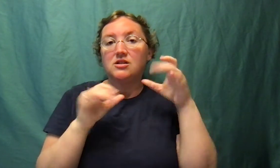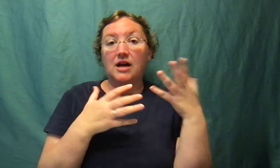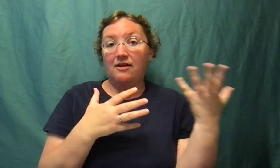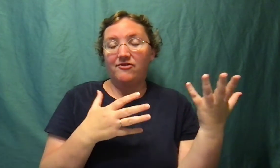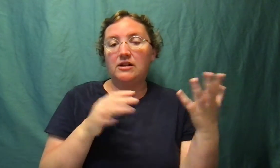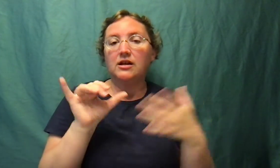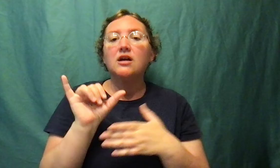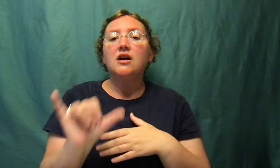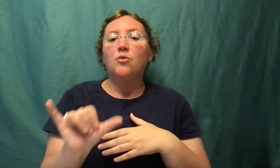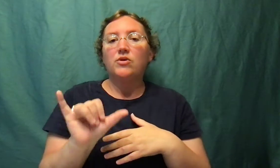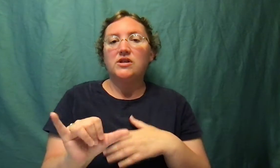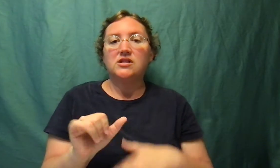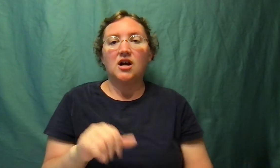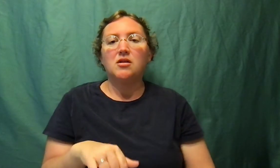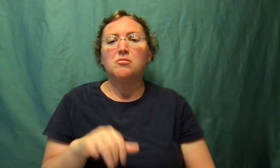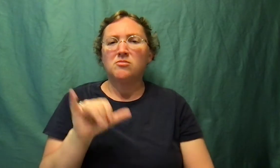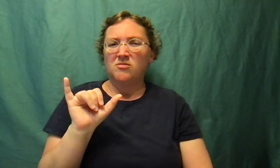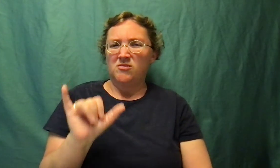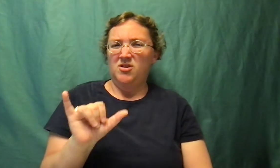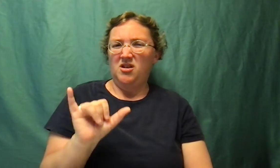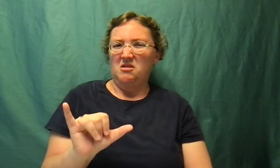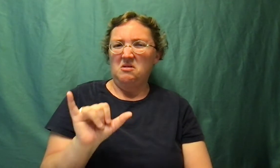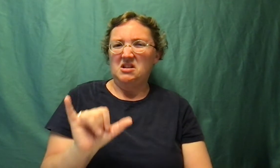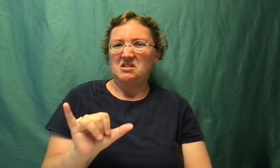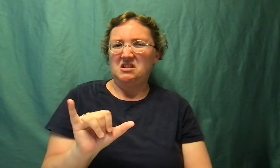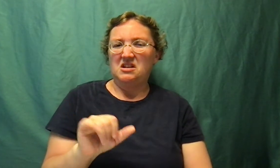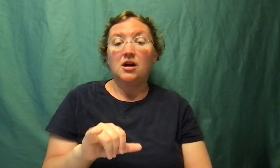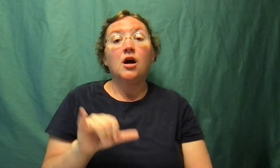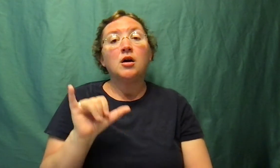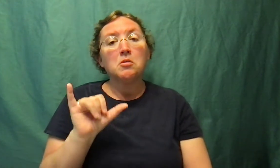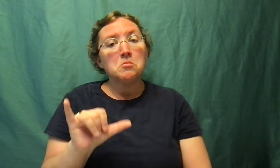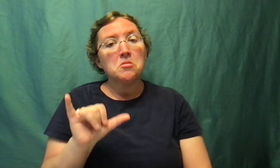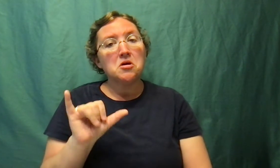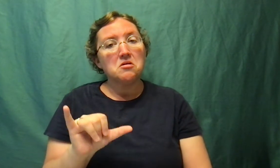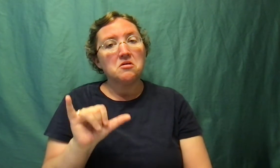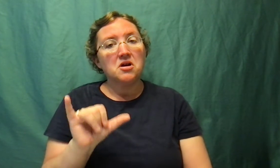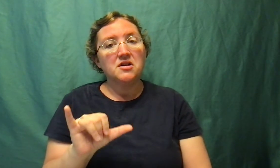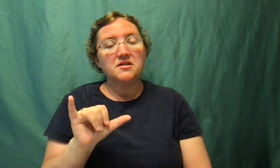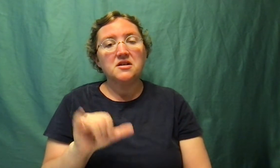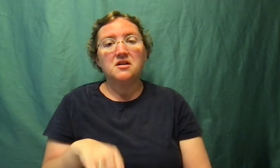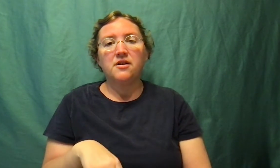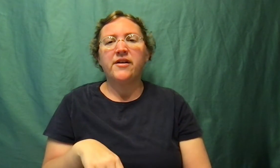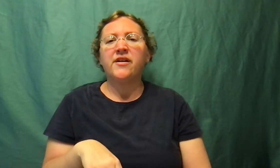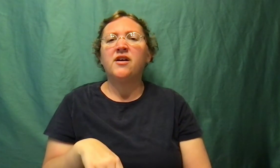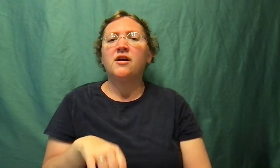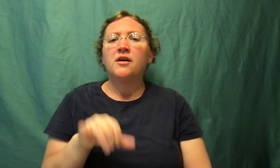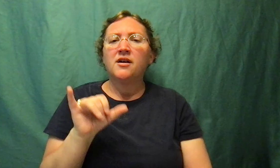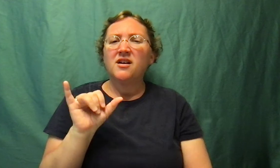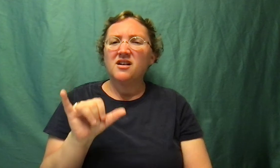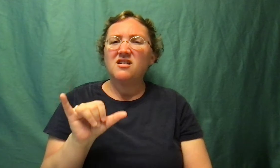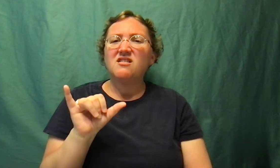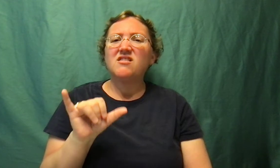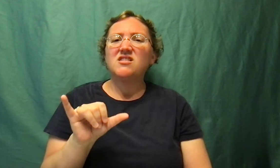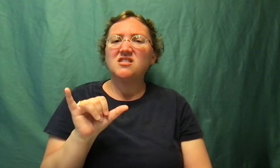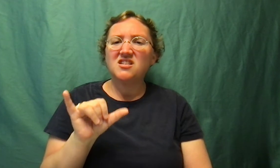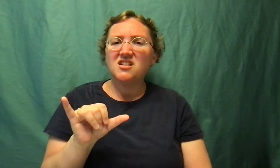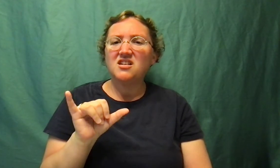that feeling with this sign. Oh, I see. Oh, I see. Oh, I see.